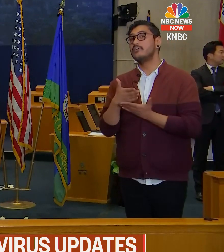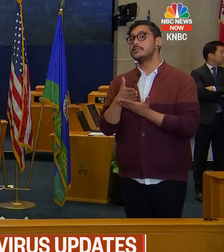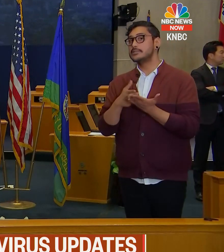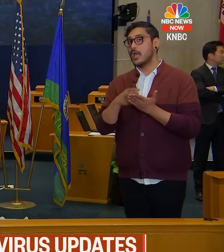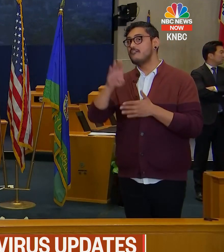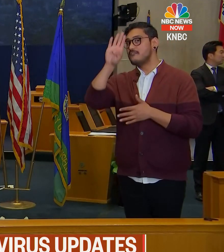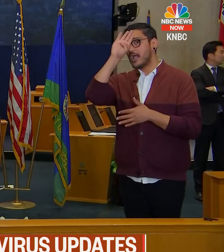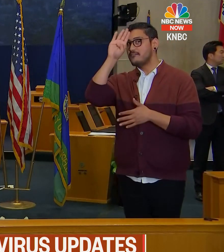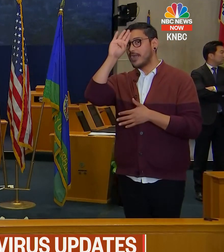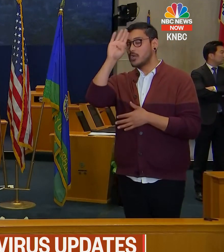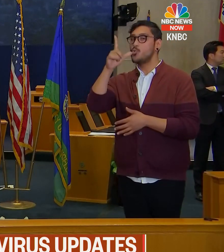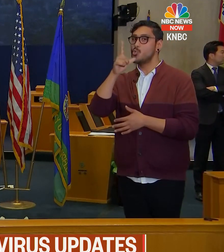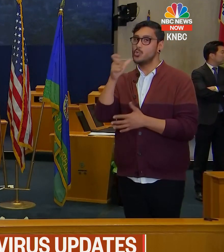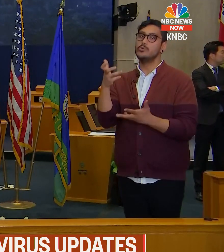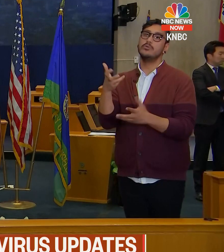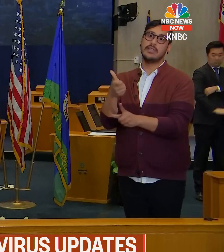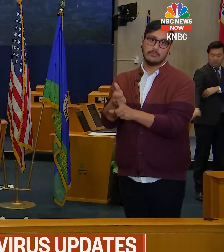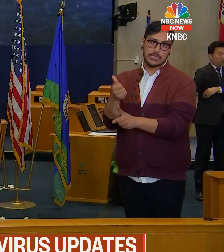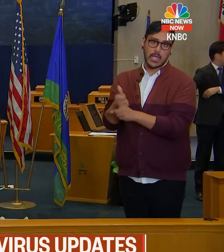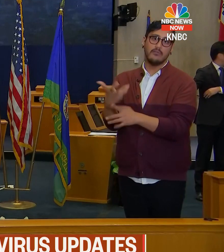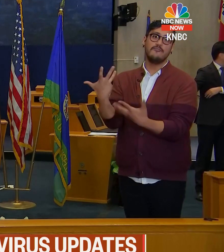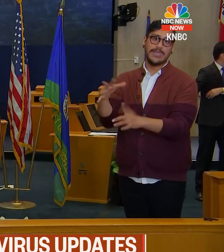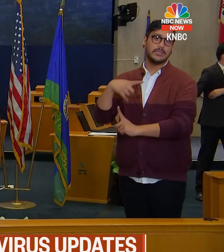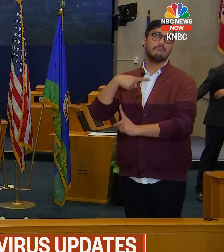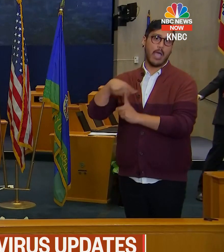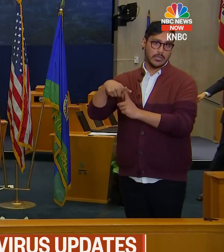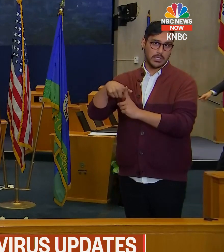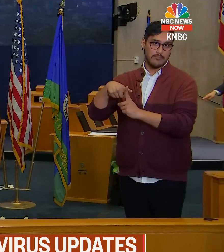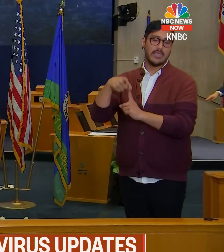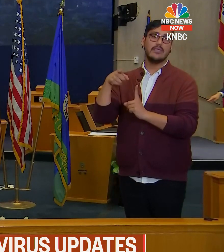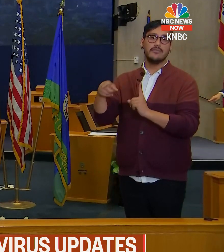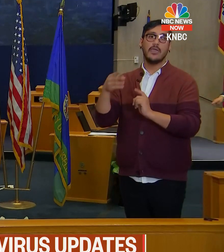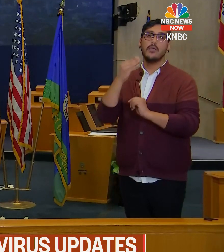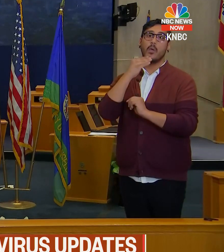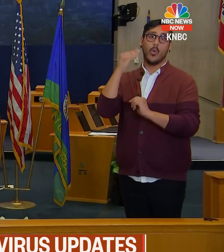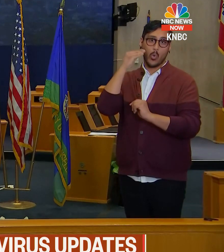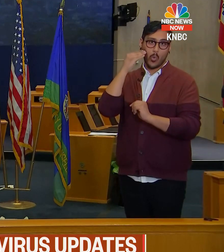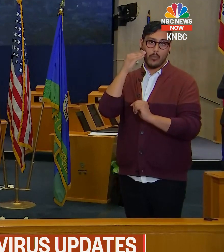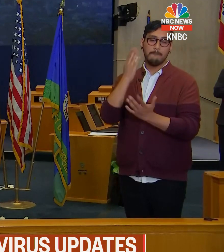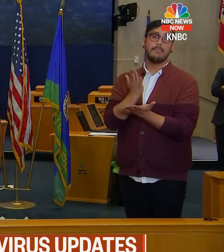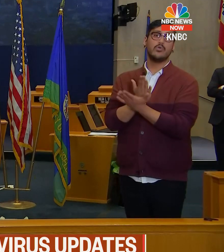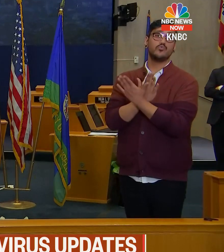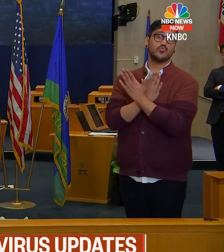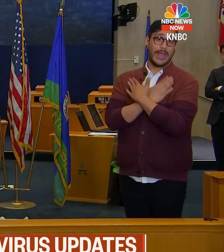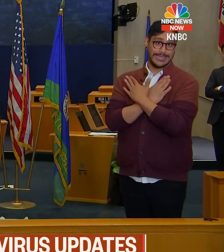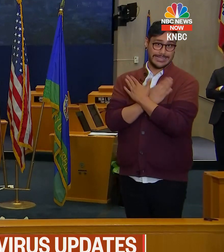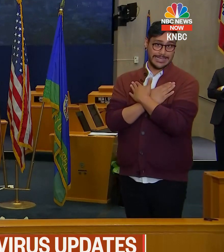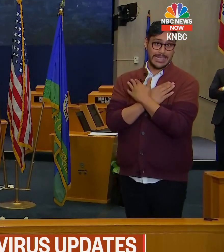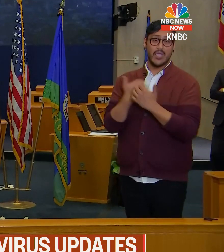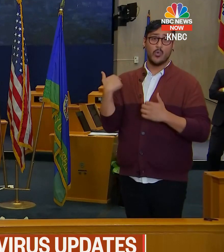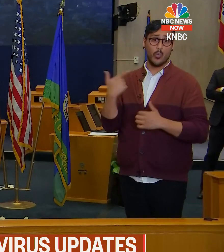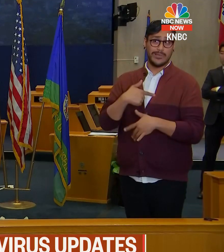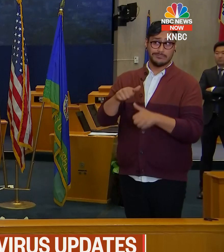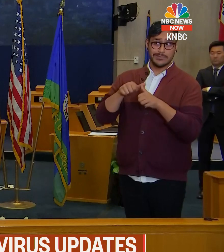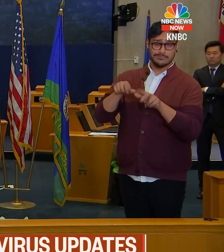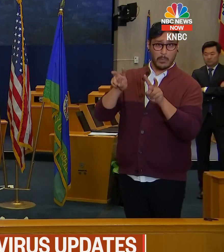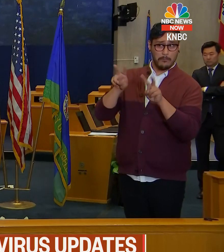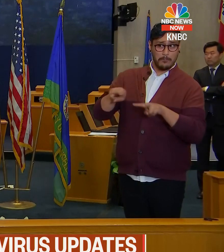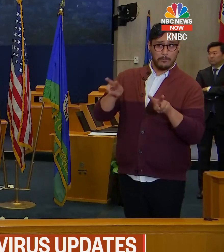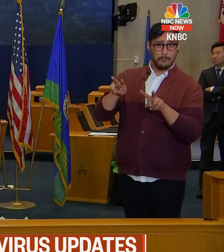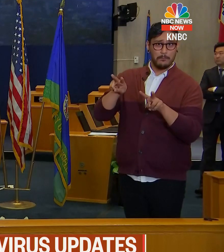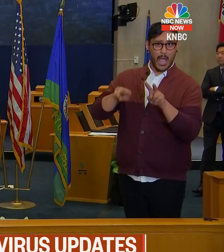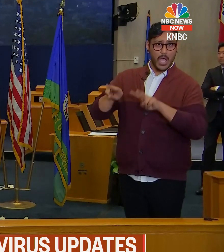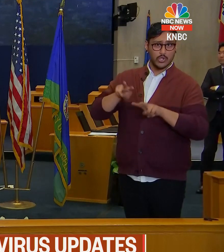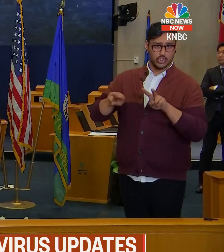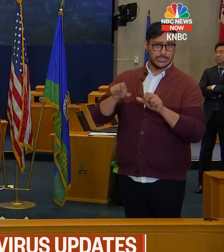that have been exposed. They're at home. They're resting comfortably. We're continuously monitoring them. In